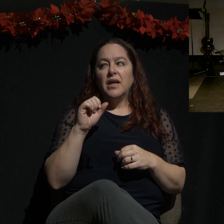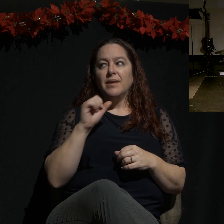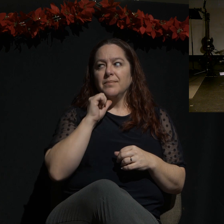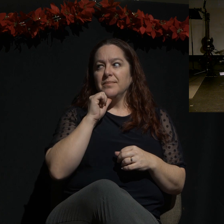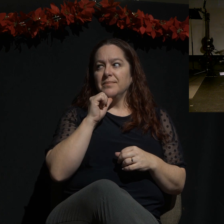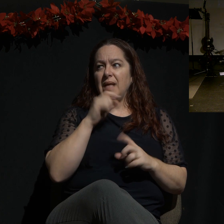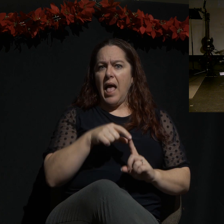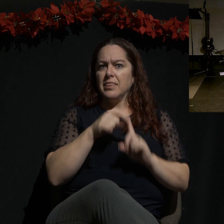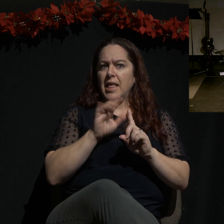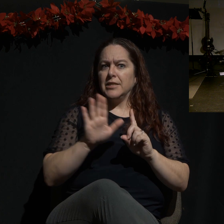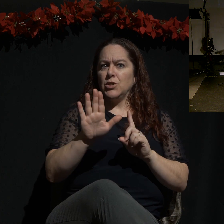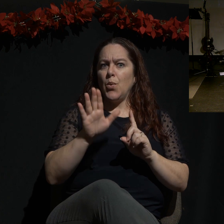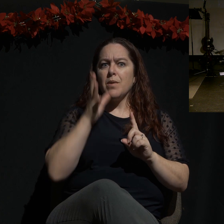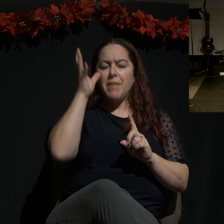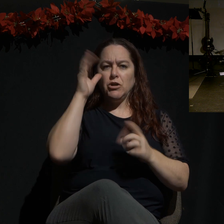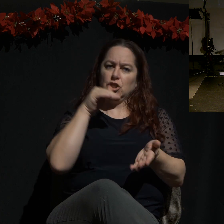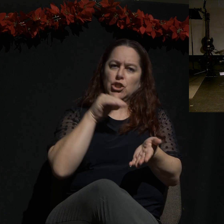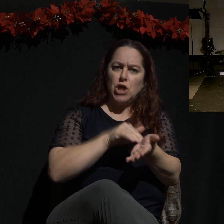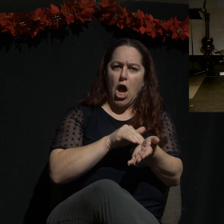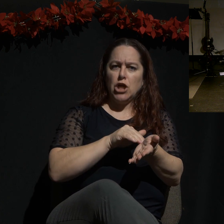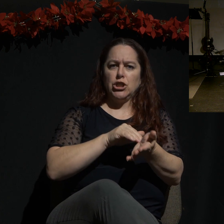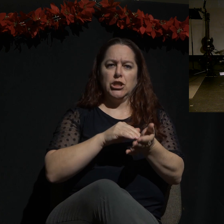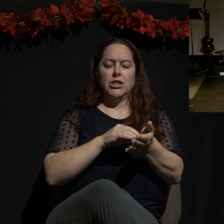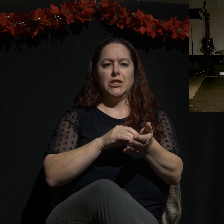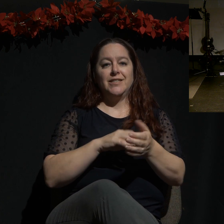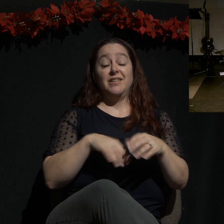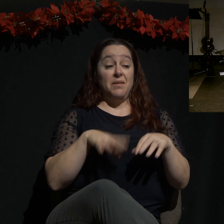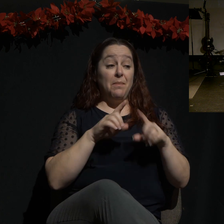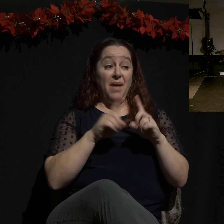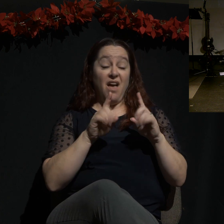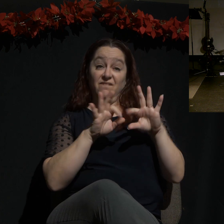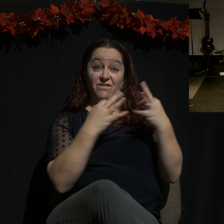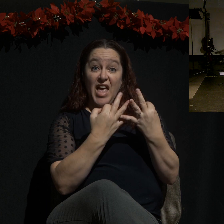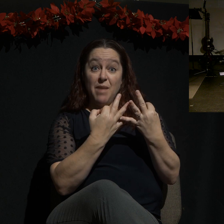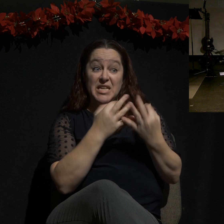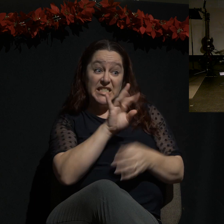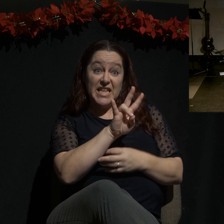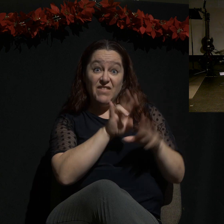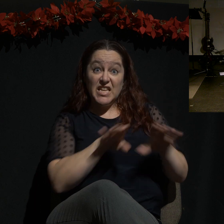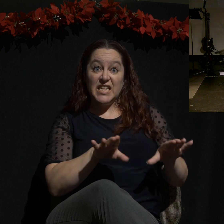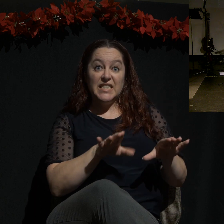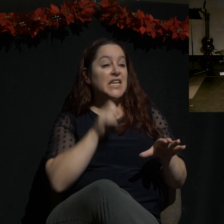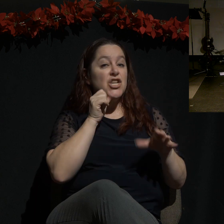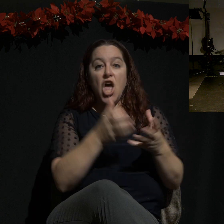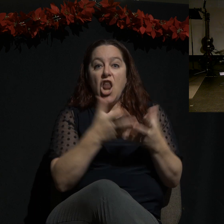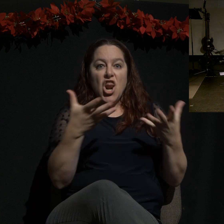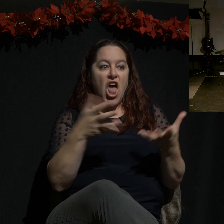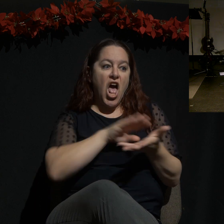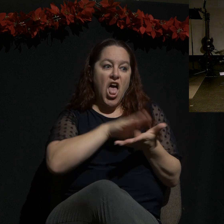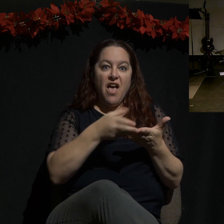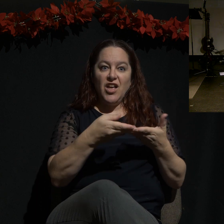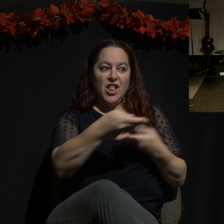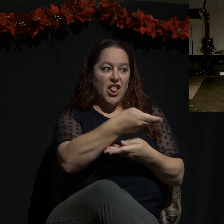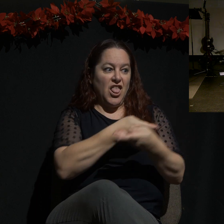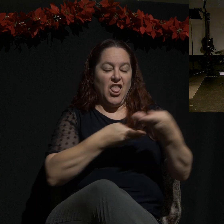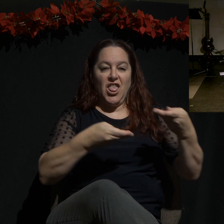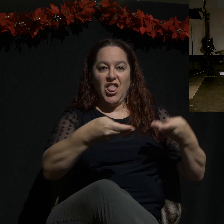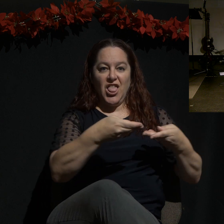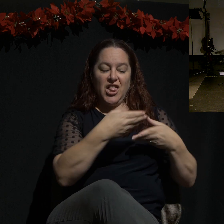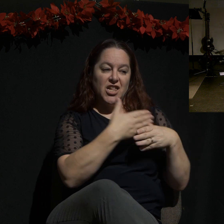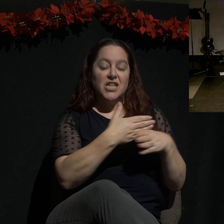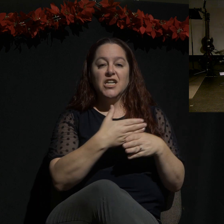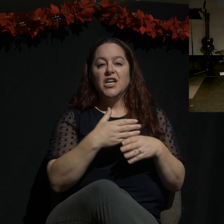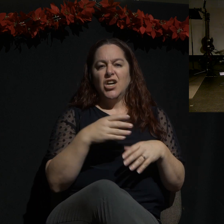unless your parents are a doctor and you have a family of 7, there's not a ton to go around. And so even into